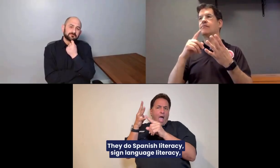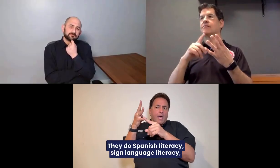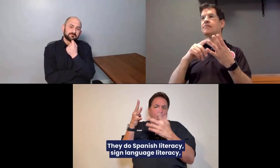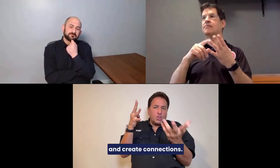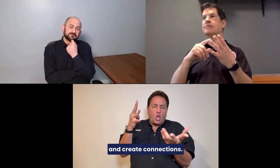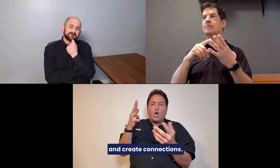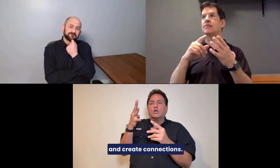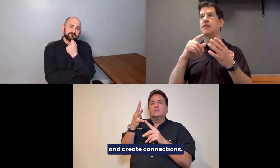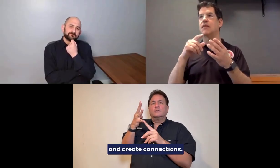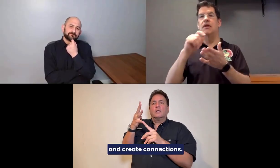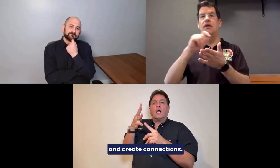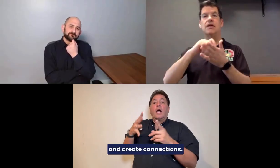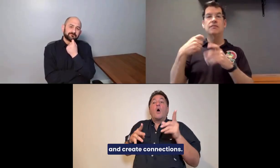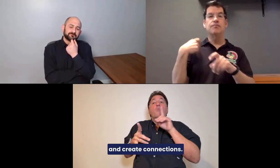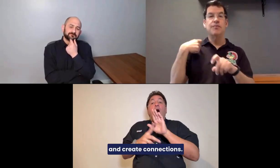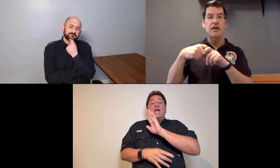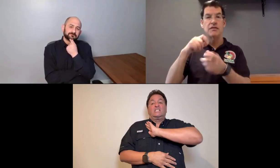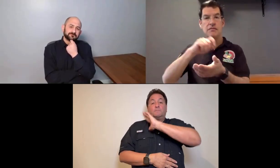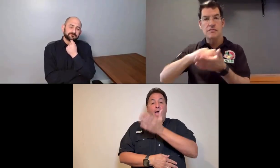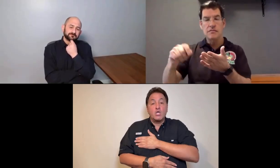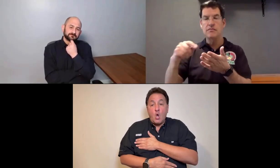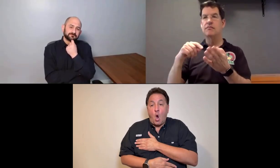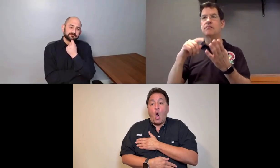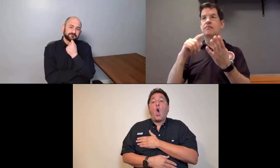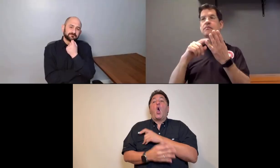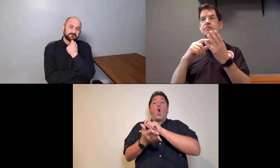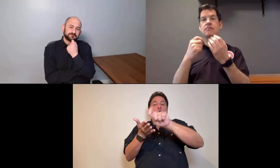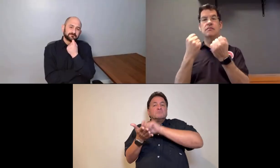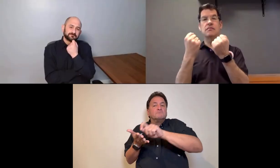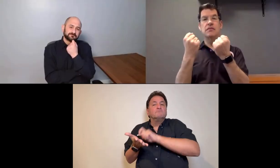literacy, and create connections.